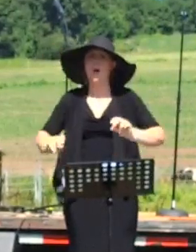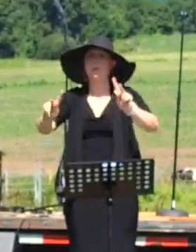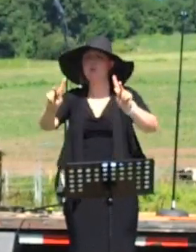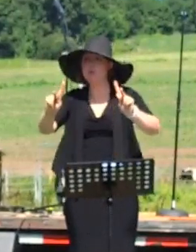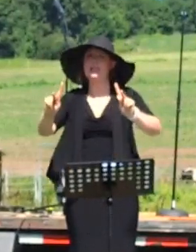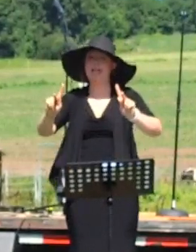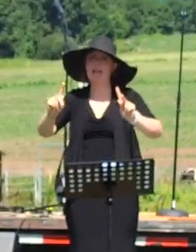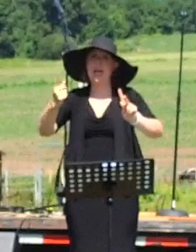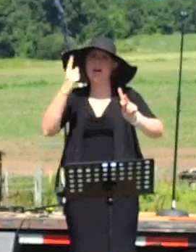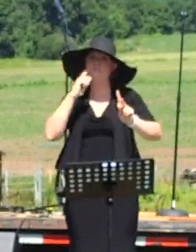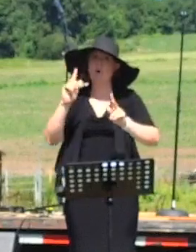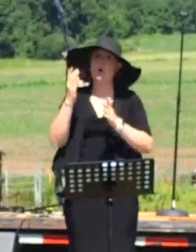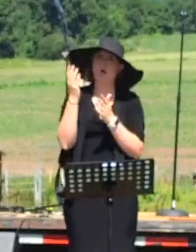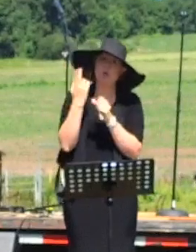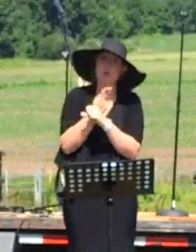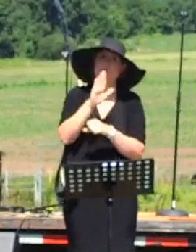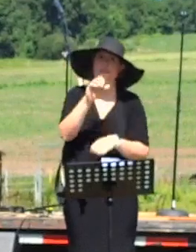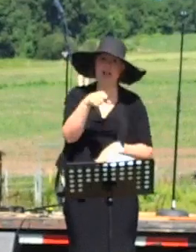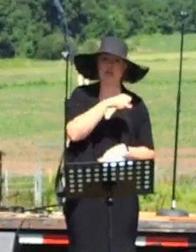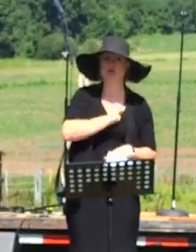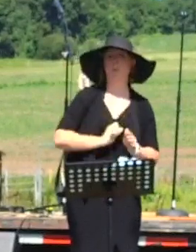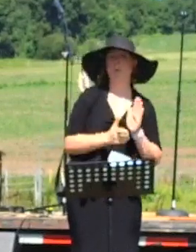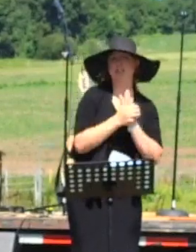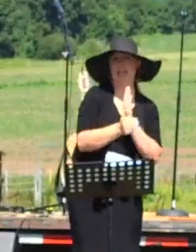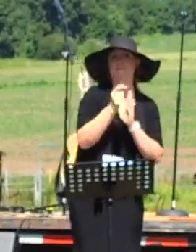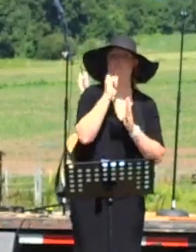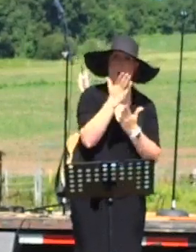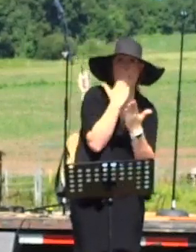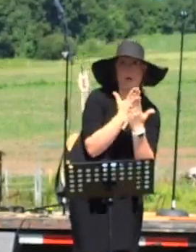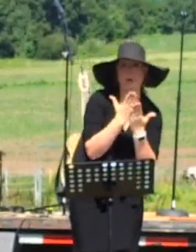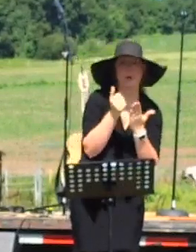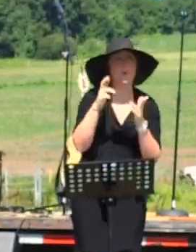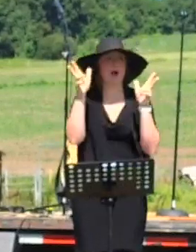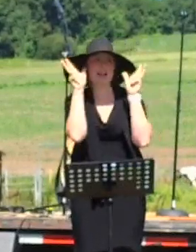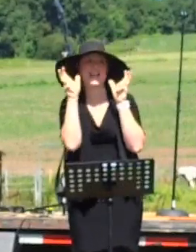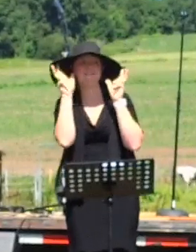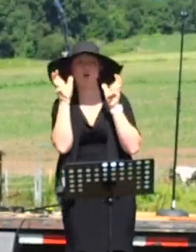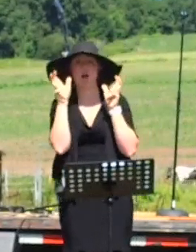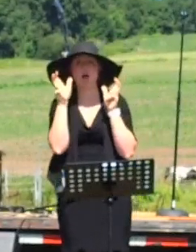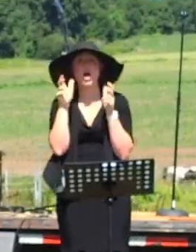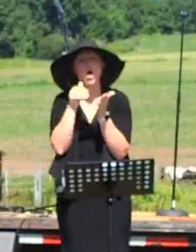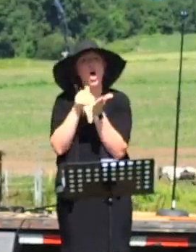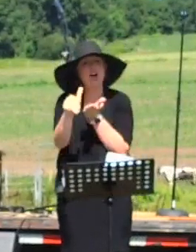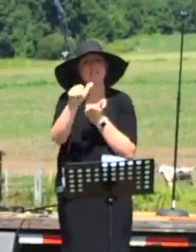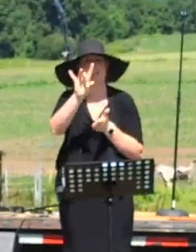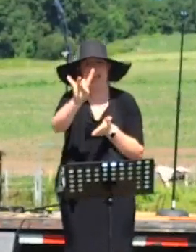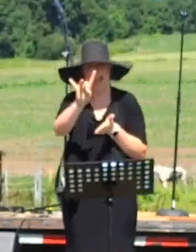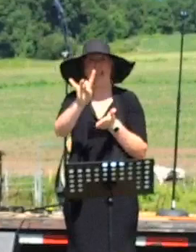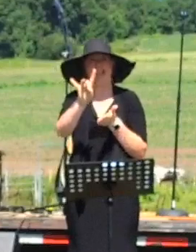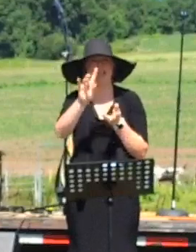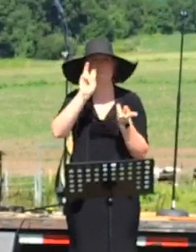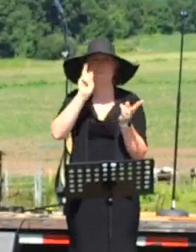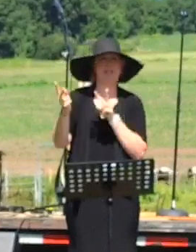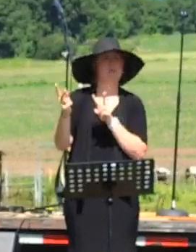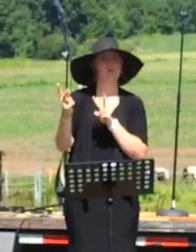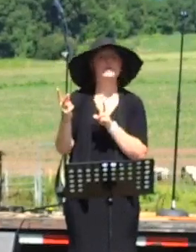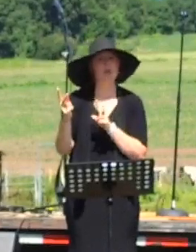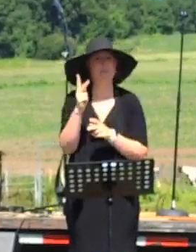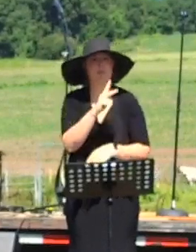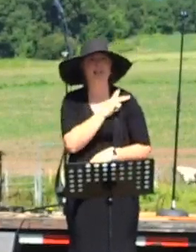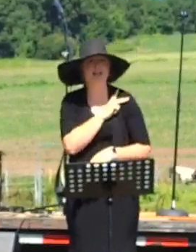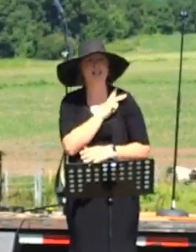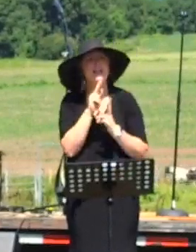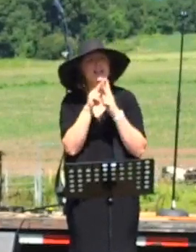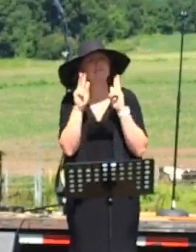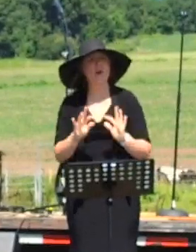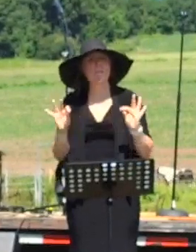for good or for evil. And I also think eights are often quite misunderstood. And so it's important for all of us,